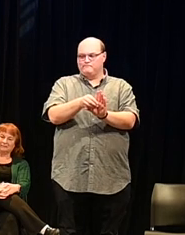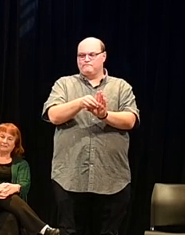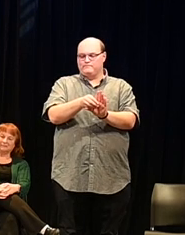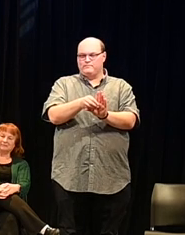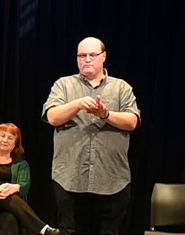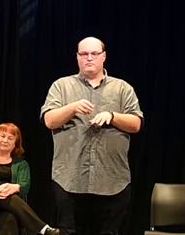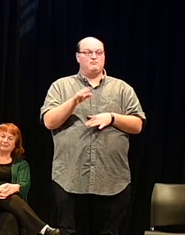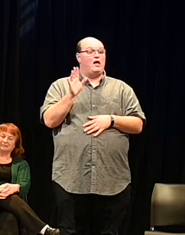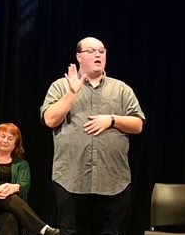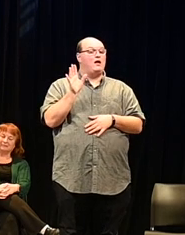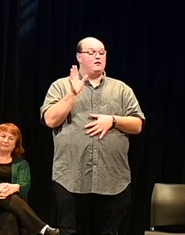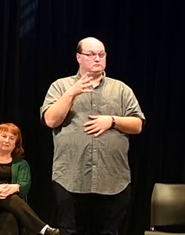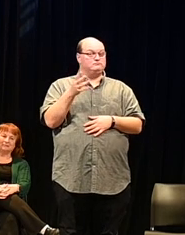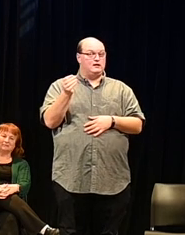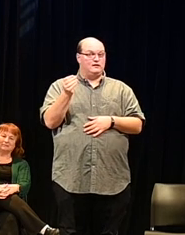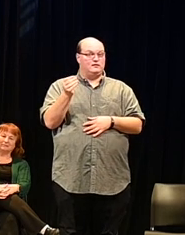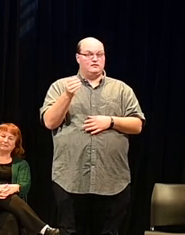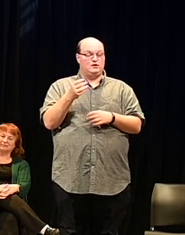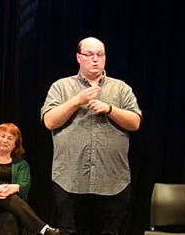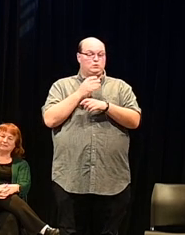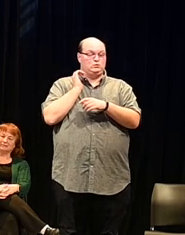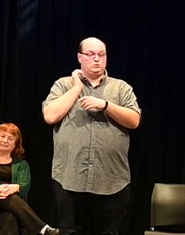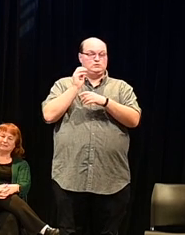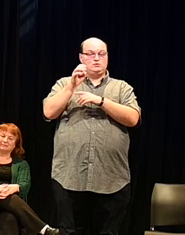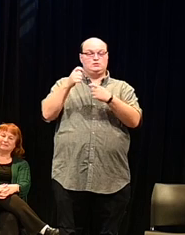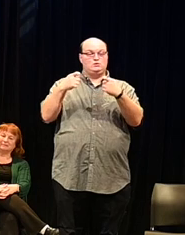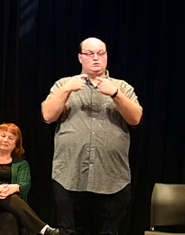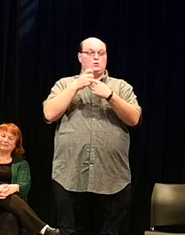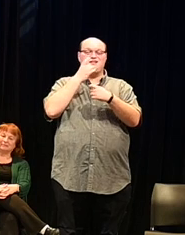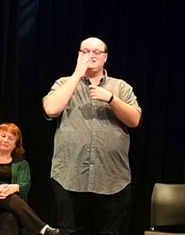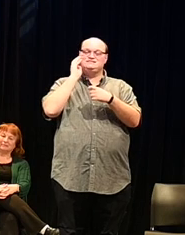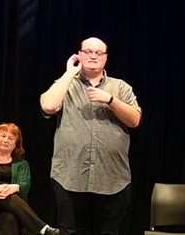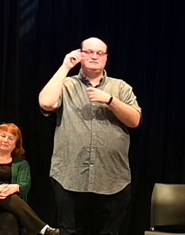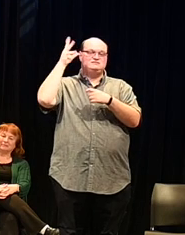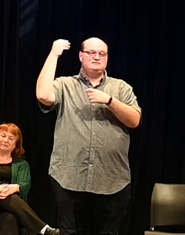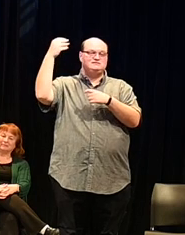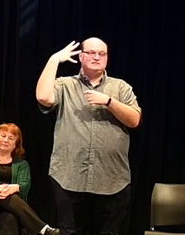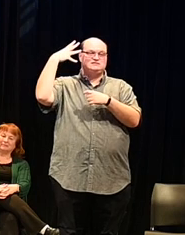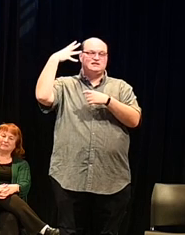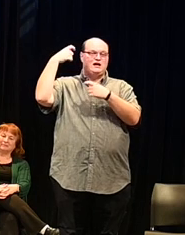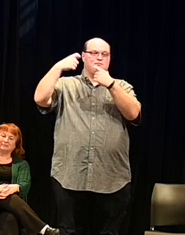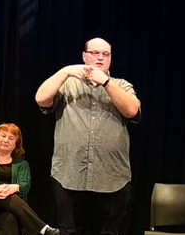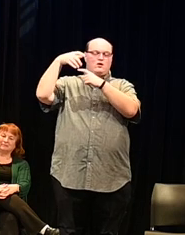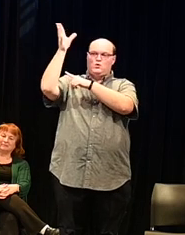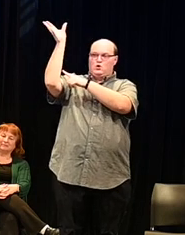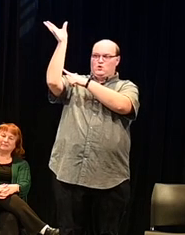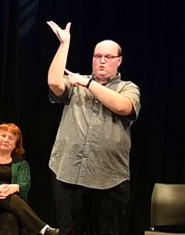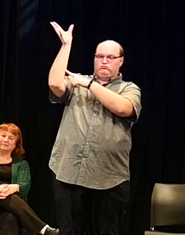located, and it uses solar power only. So we're not on the grid.